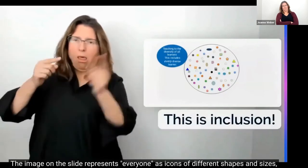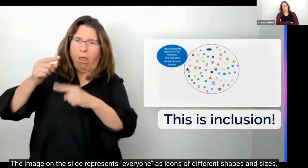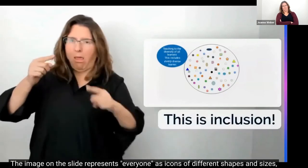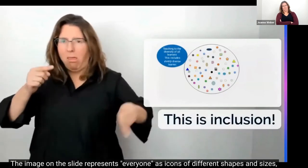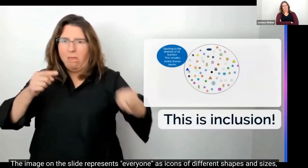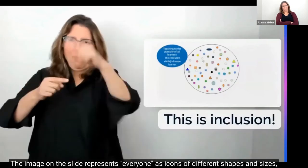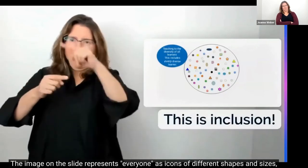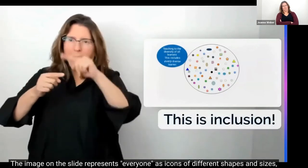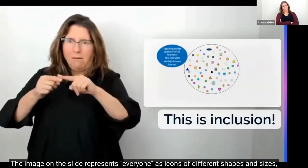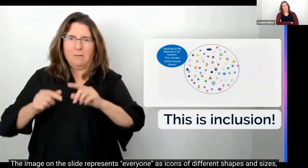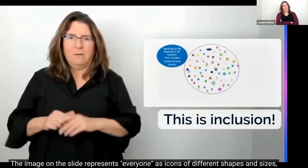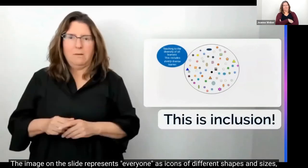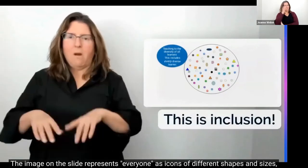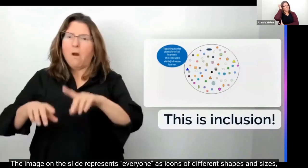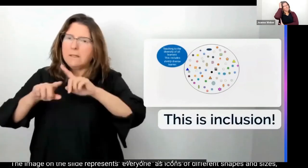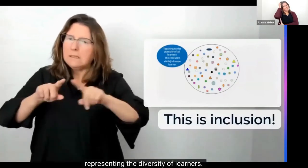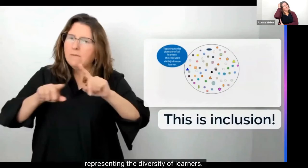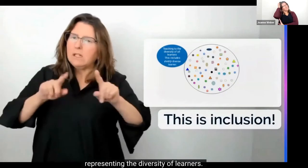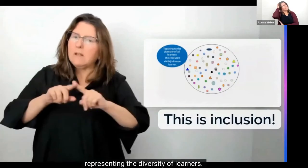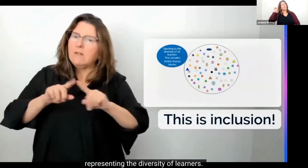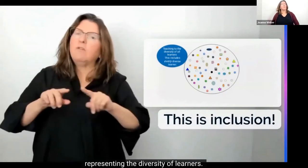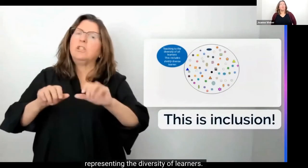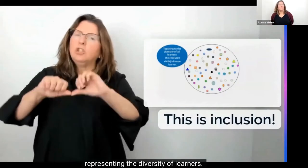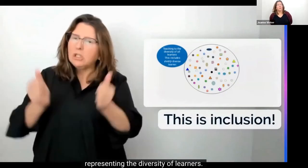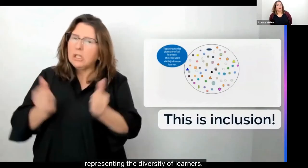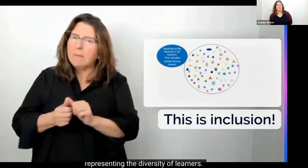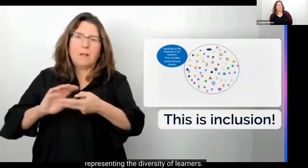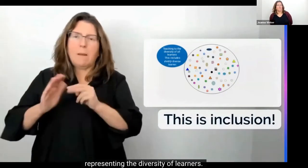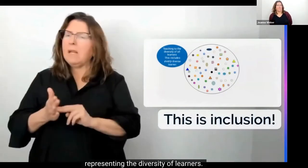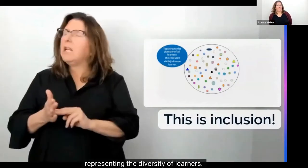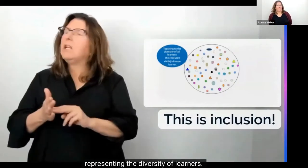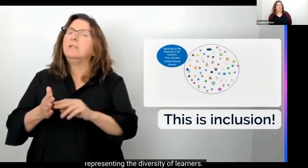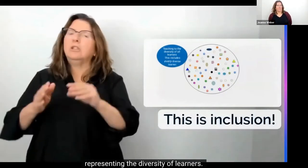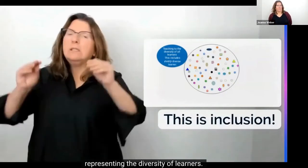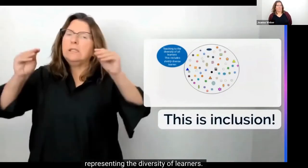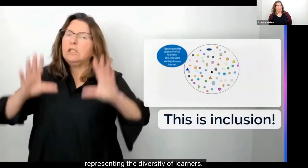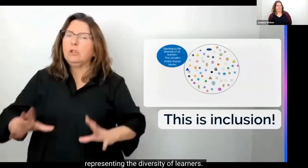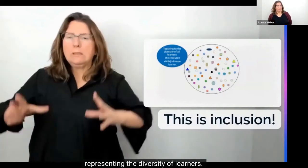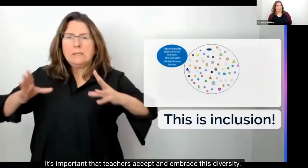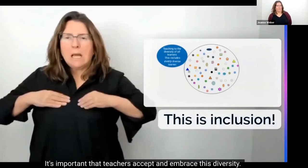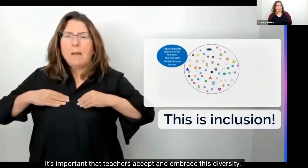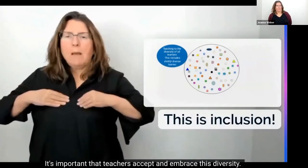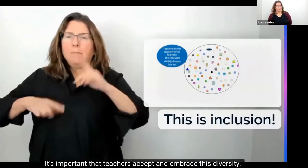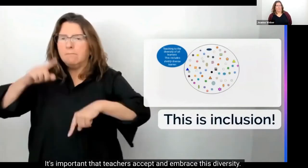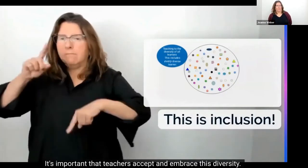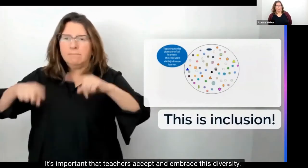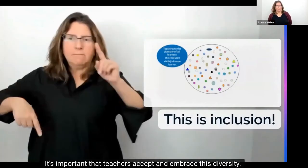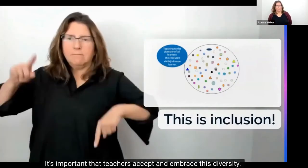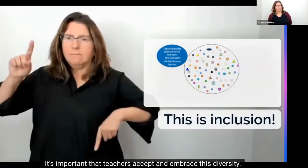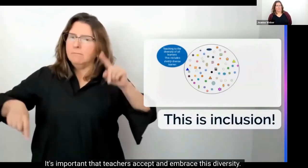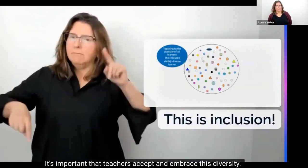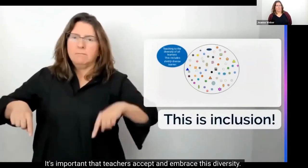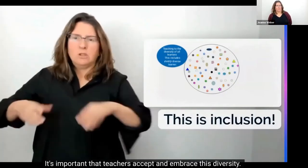as icons of different shapes and sizes, representing the diversity of learners. And it's important that